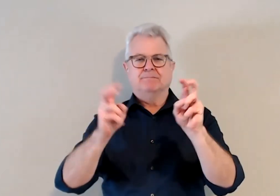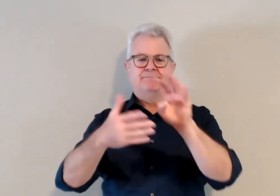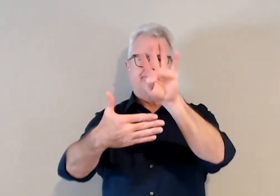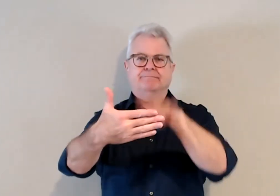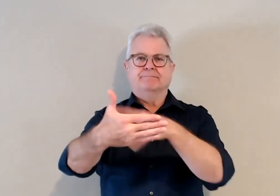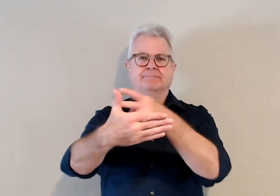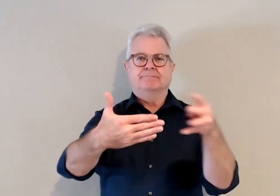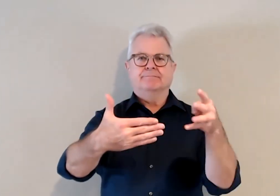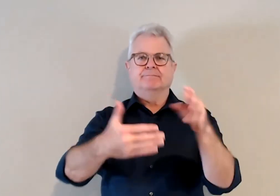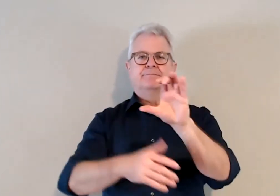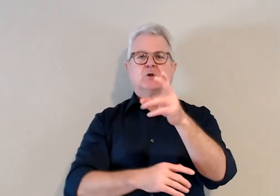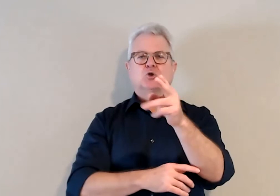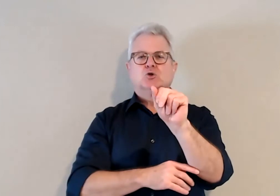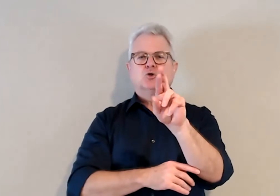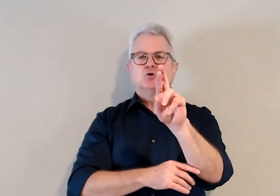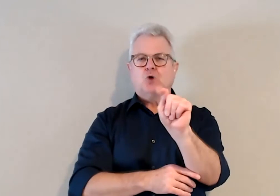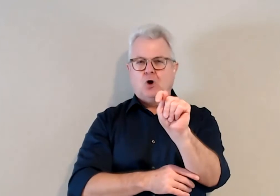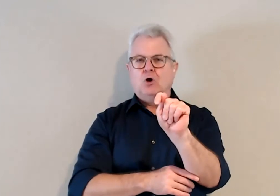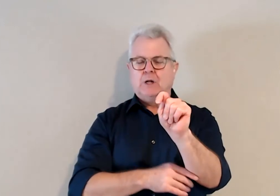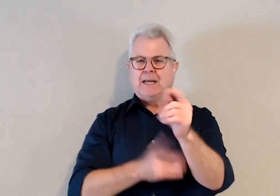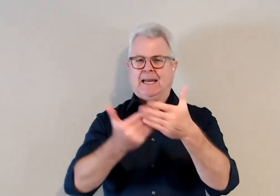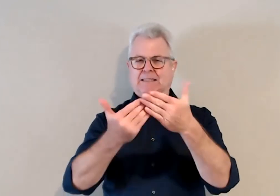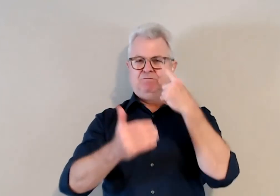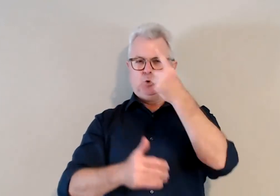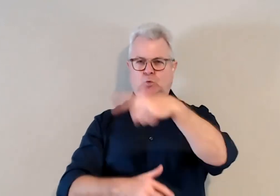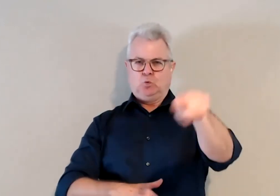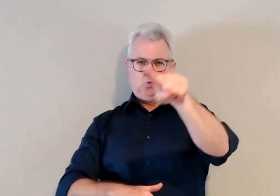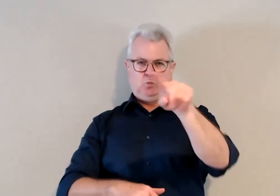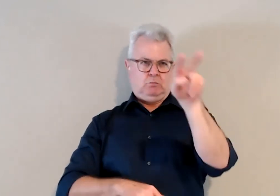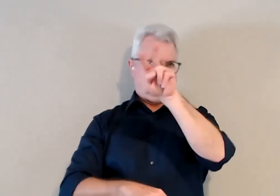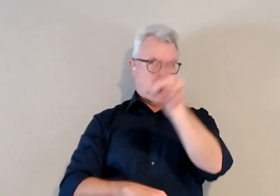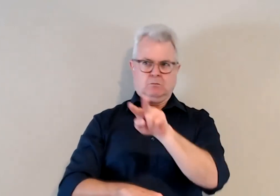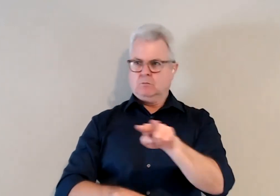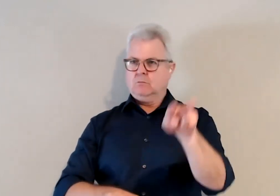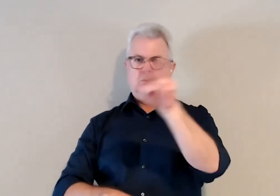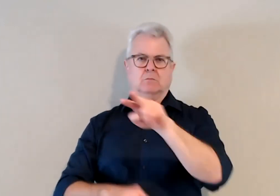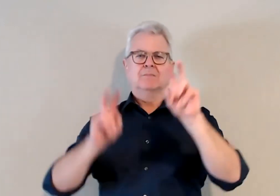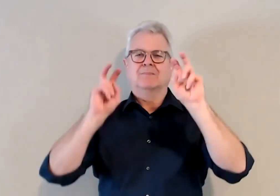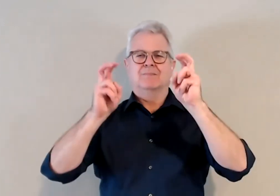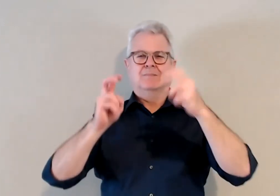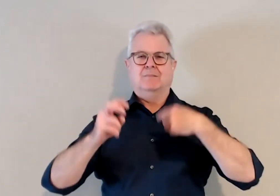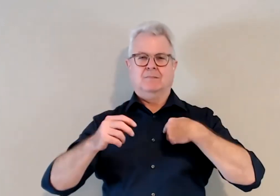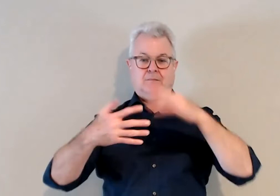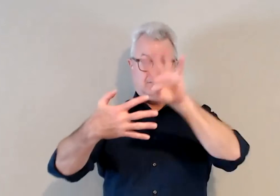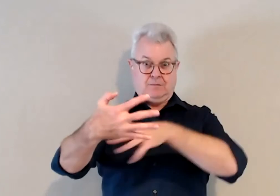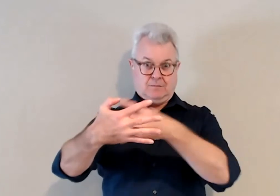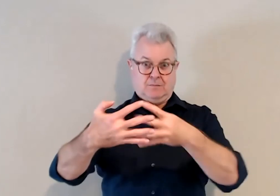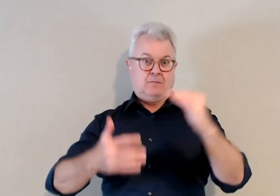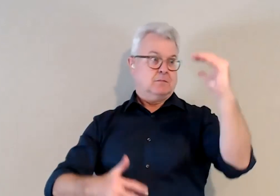So what I've developed was a little cheat sheet for you to look at, a chart, which is easier for you to read, and it's